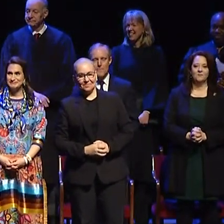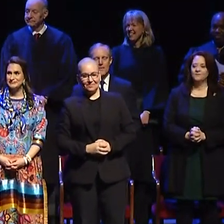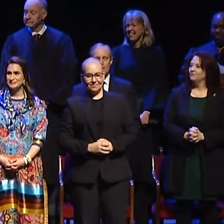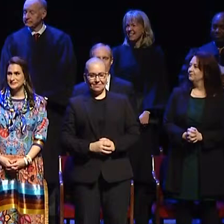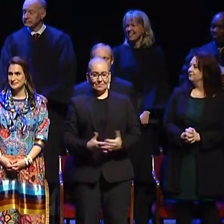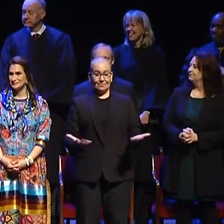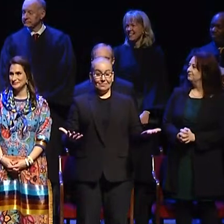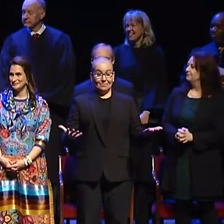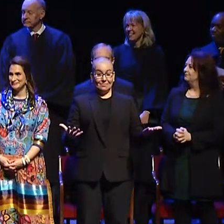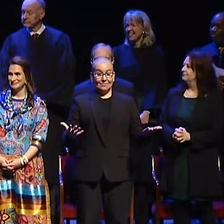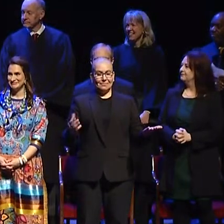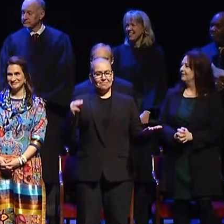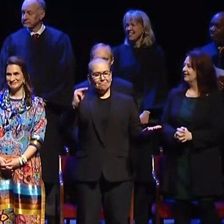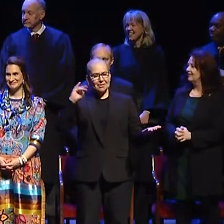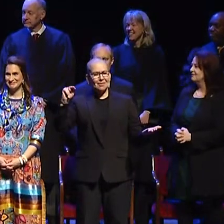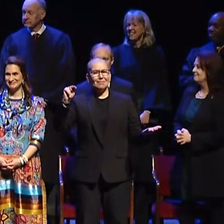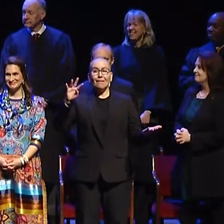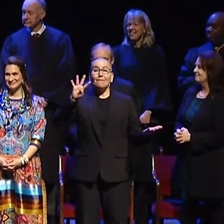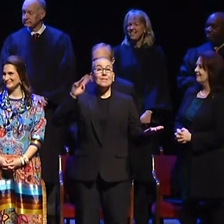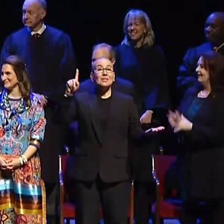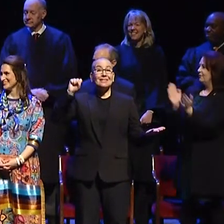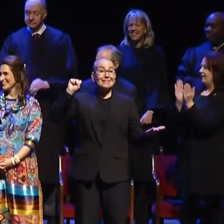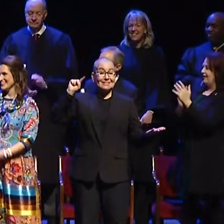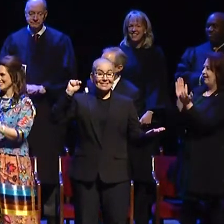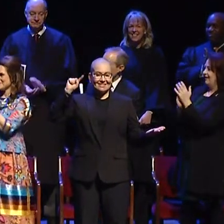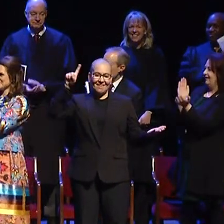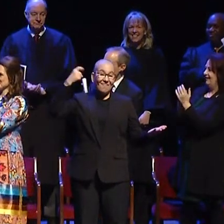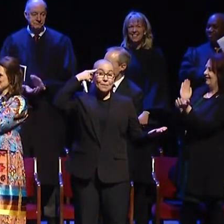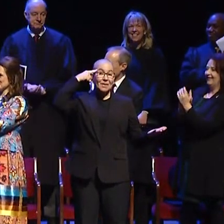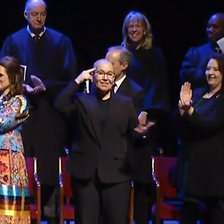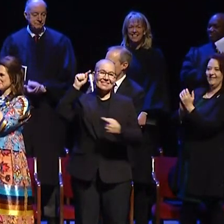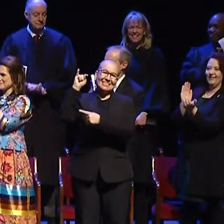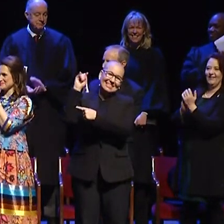And Minnesota's 41st Governor, Tim Walz.